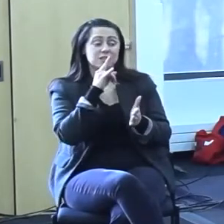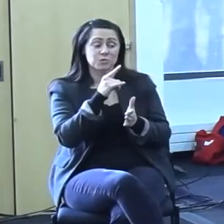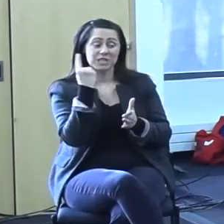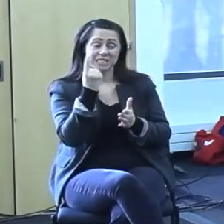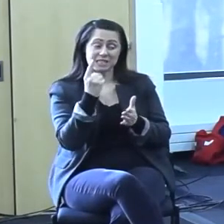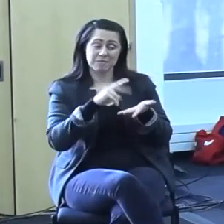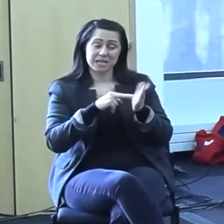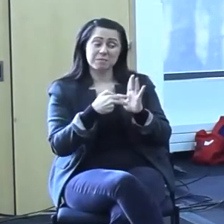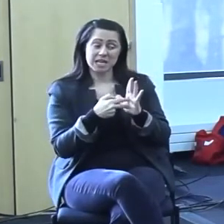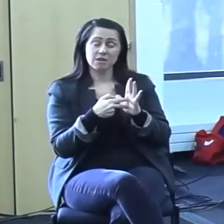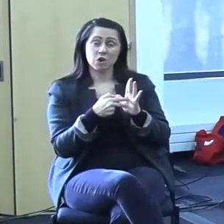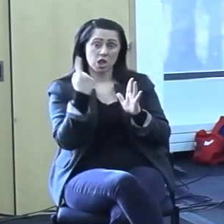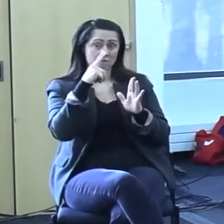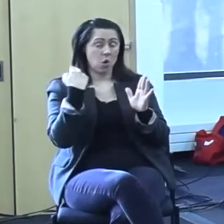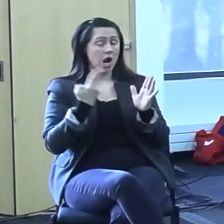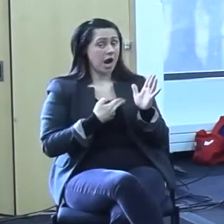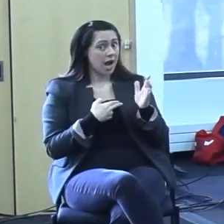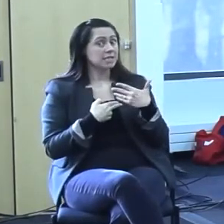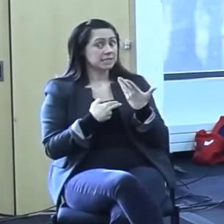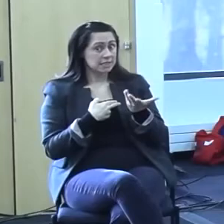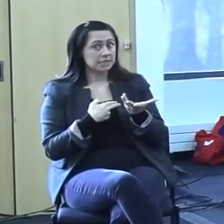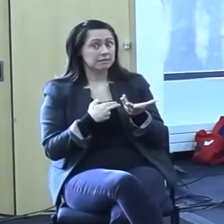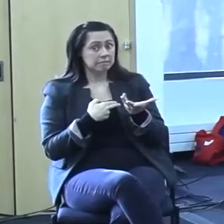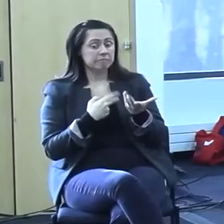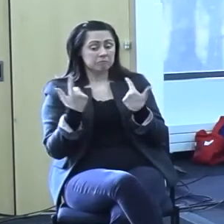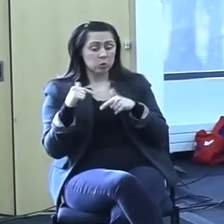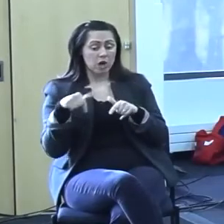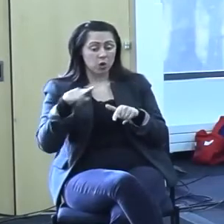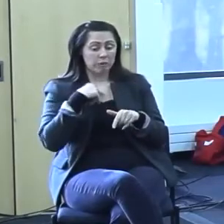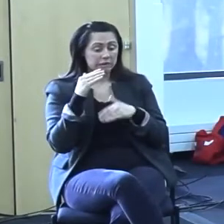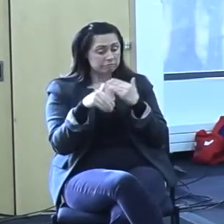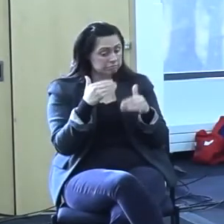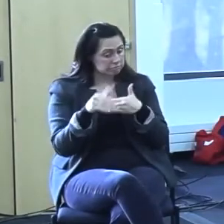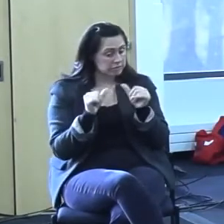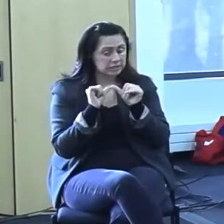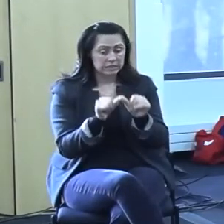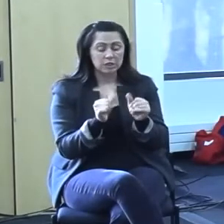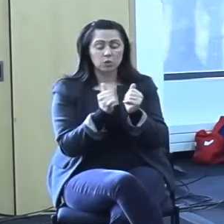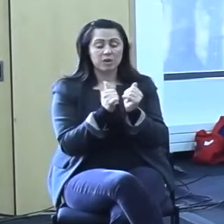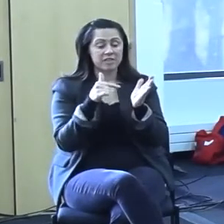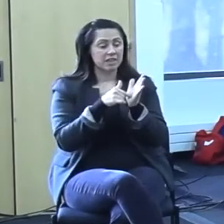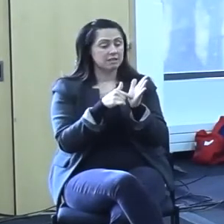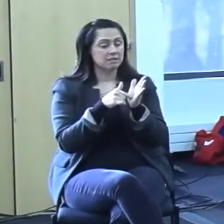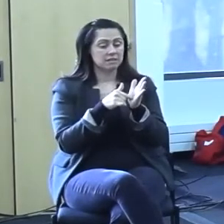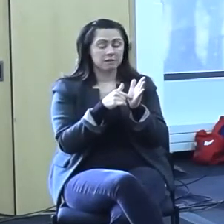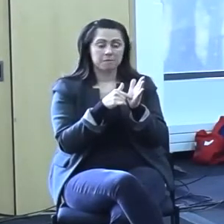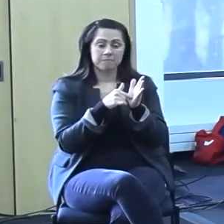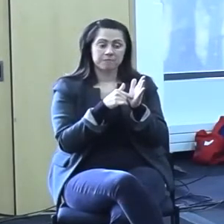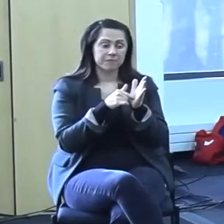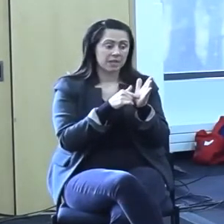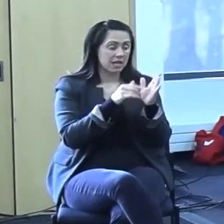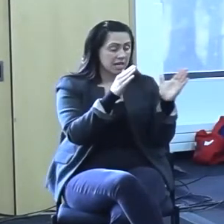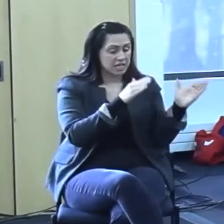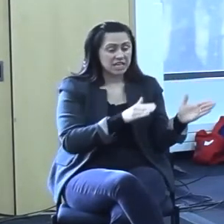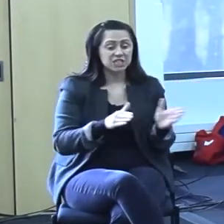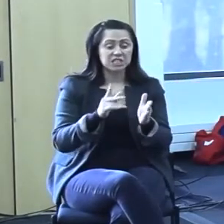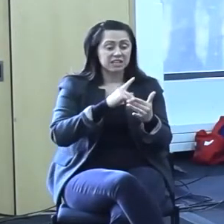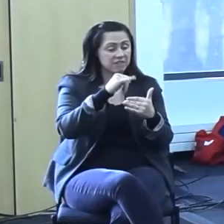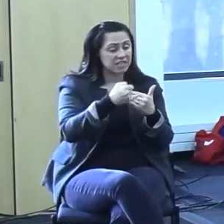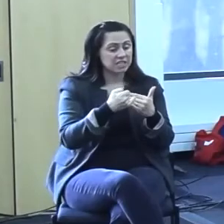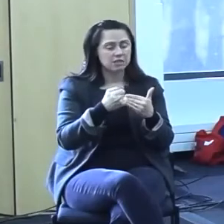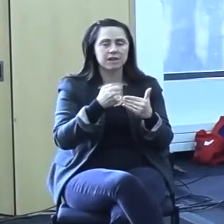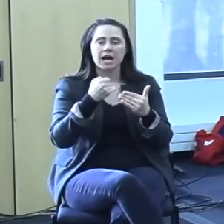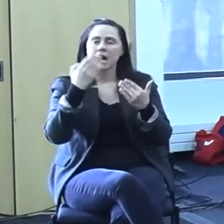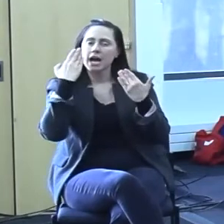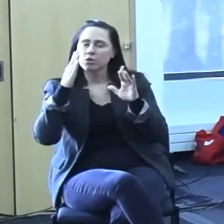something meaningful for us, as we continue on with this initiative. And so I'm not sure what it means